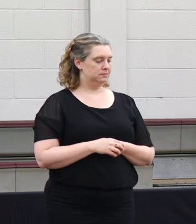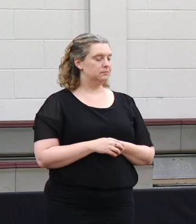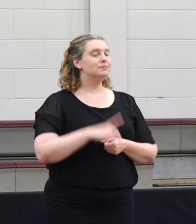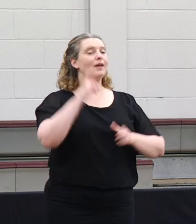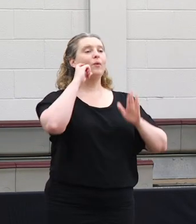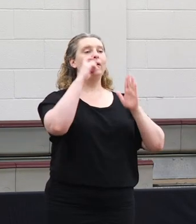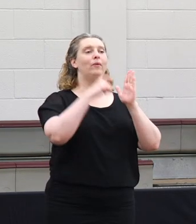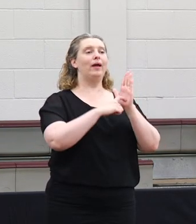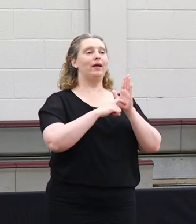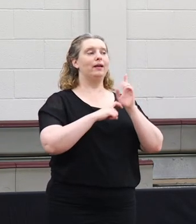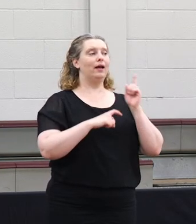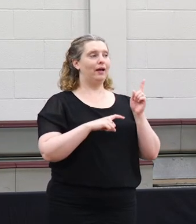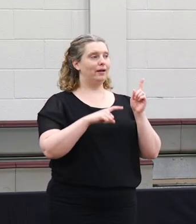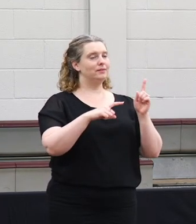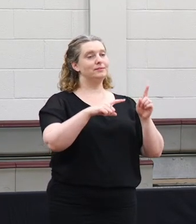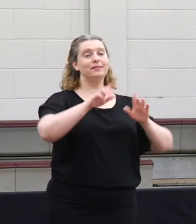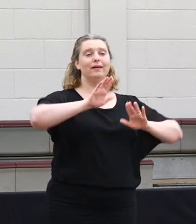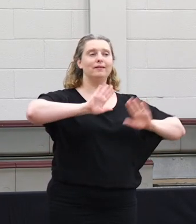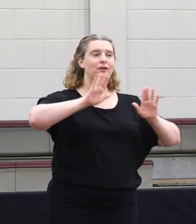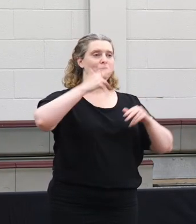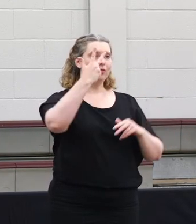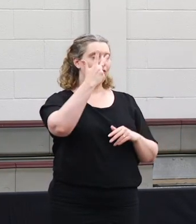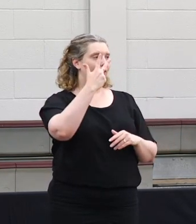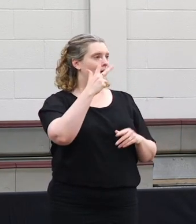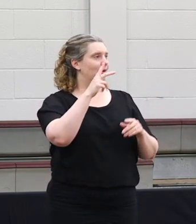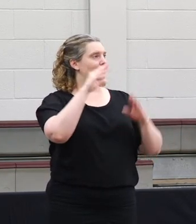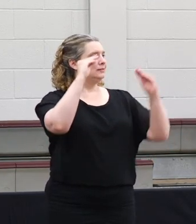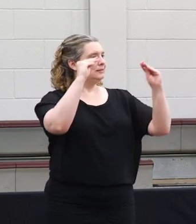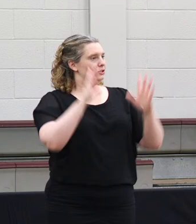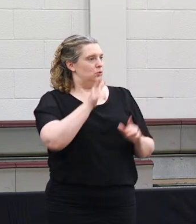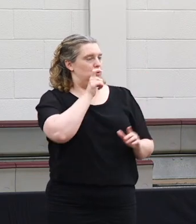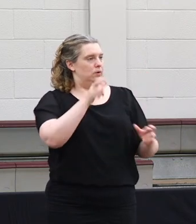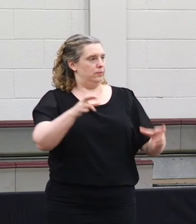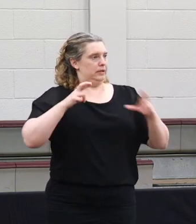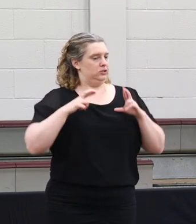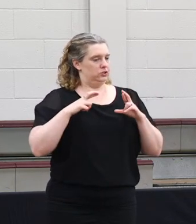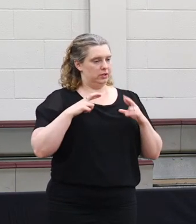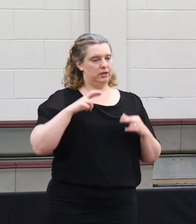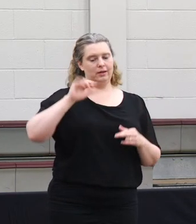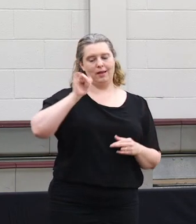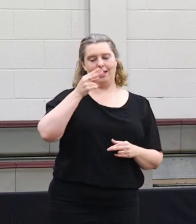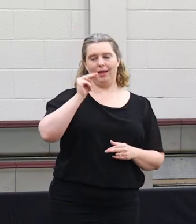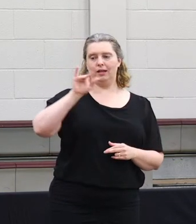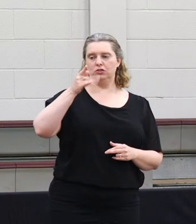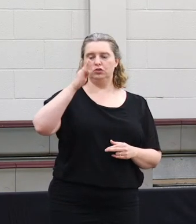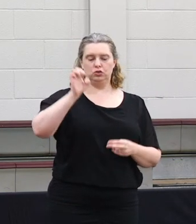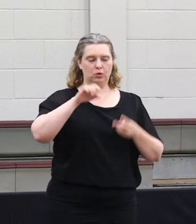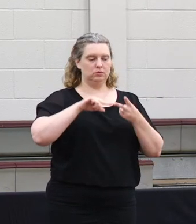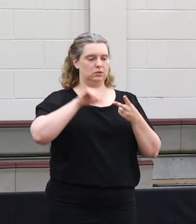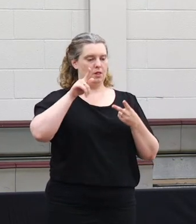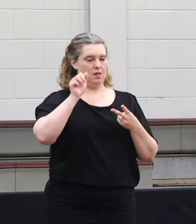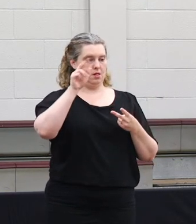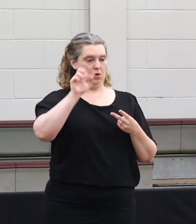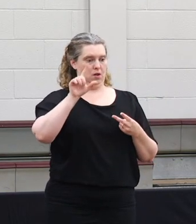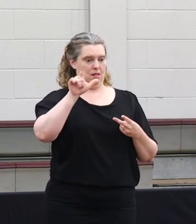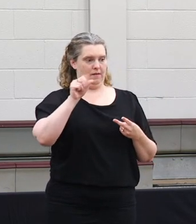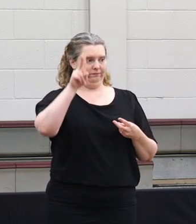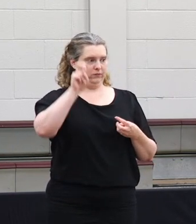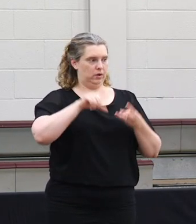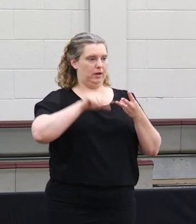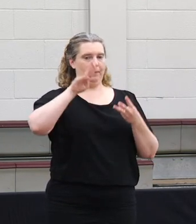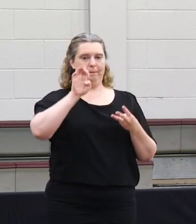I'd like to recognize and say farewell to three teachers who retired this year, Mrs. Ann Jones, Mrs. Lori Lavoie, and Mr. Bill